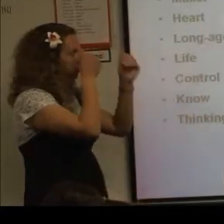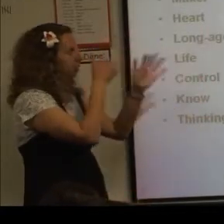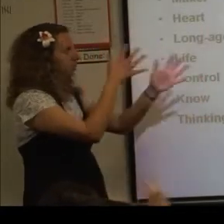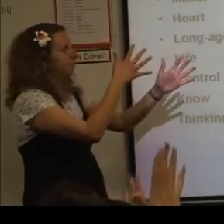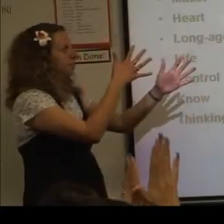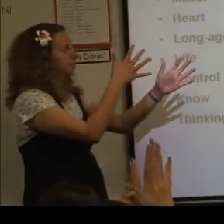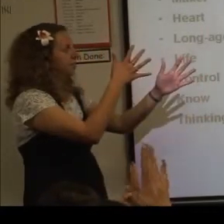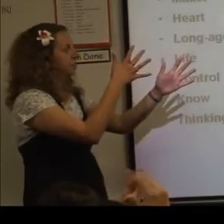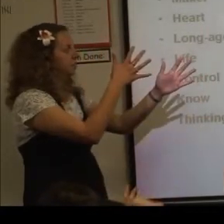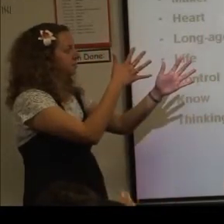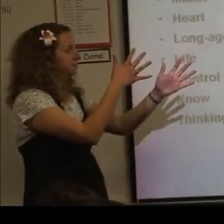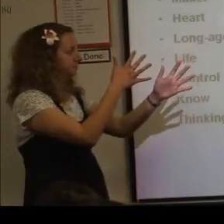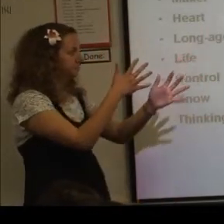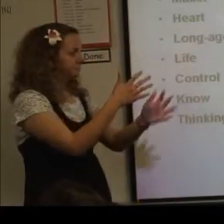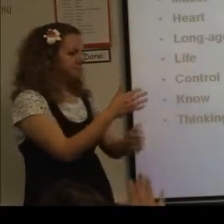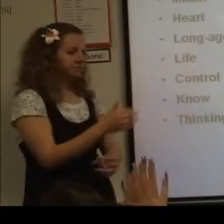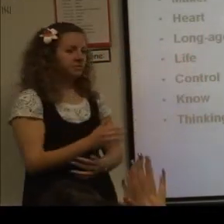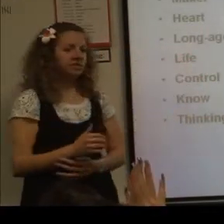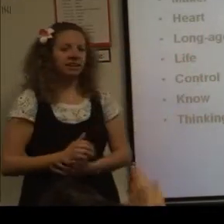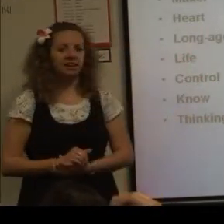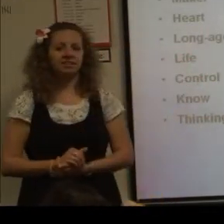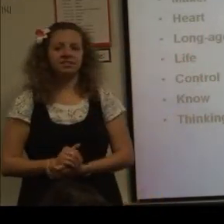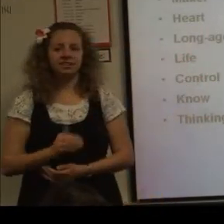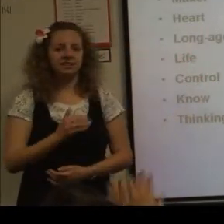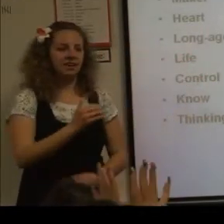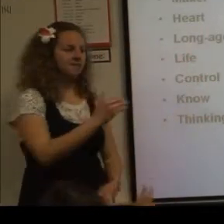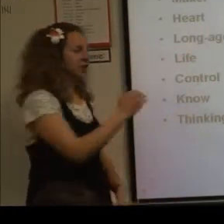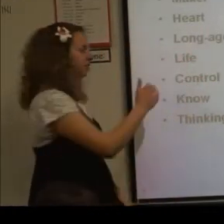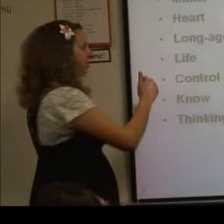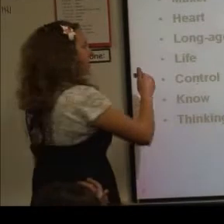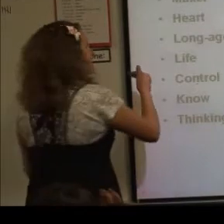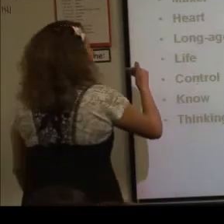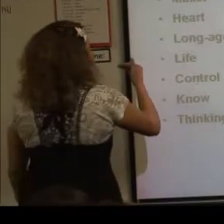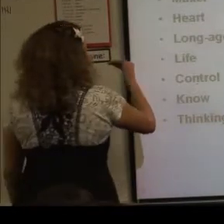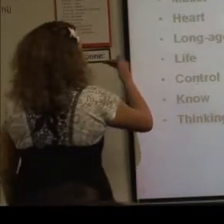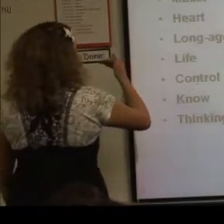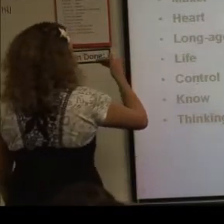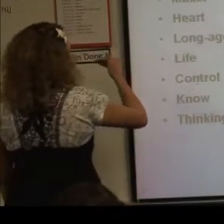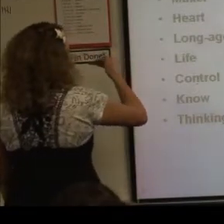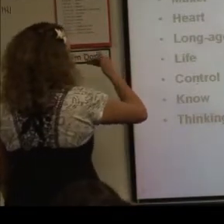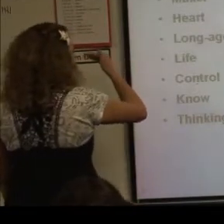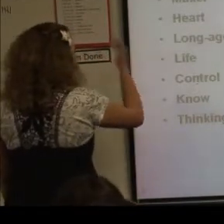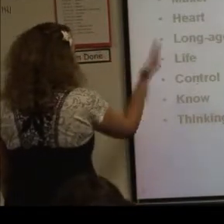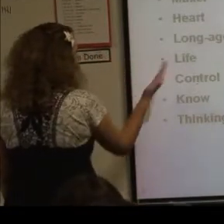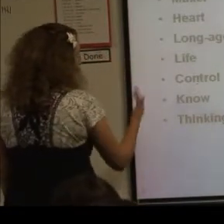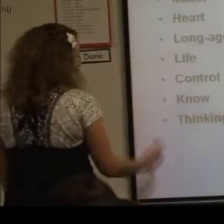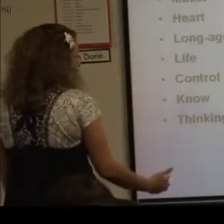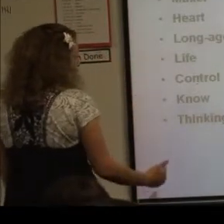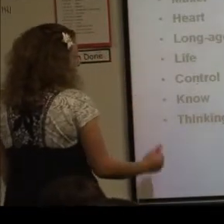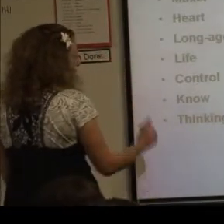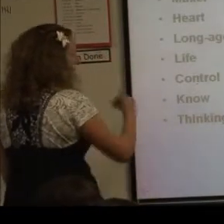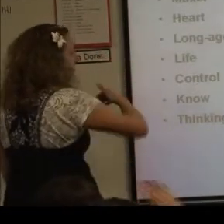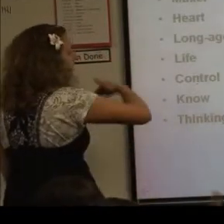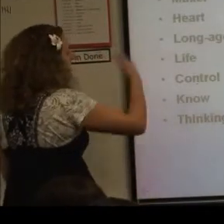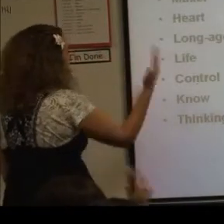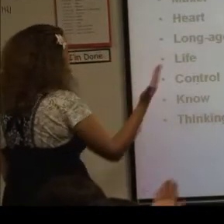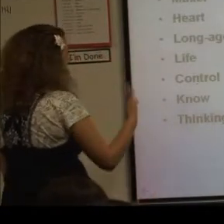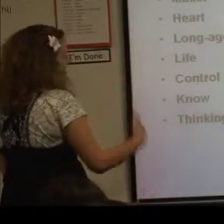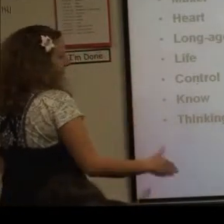Go father this way. Okay? The sign never starts here. Never. Never.